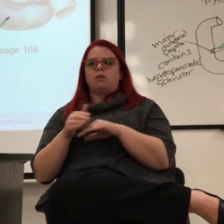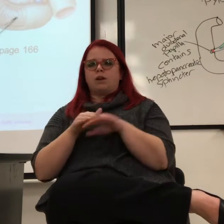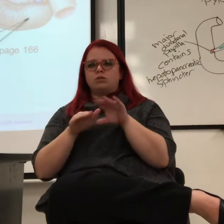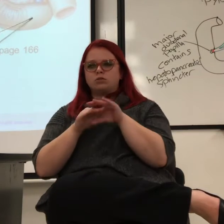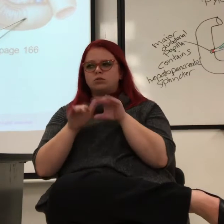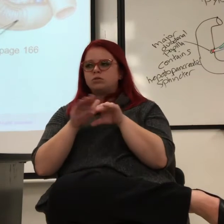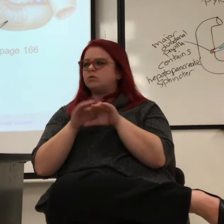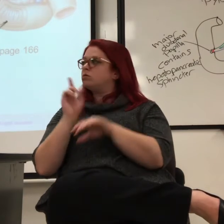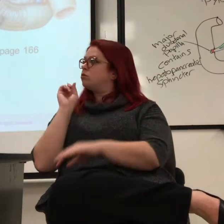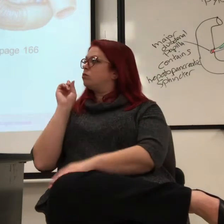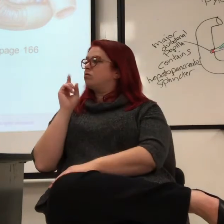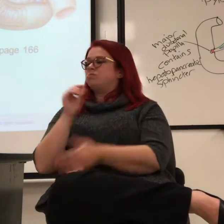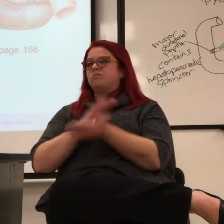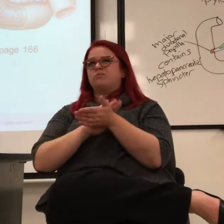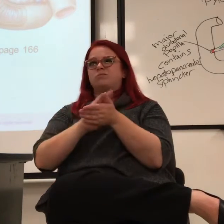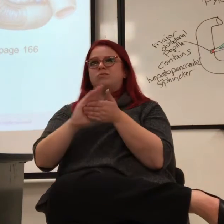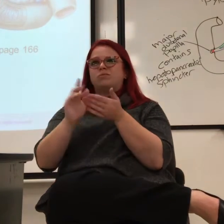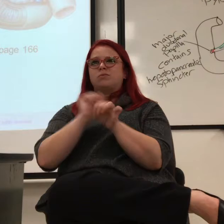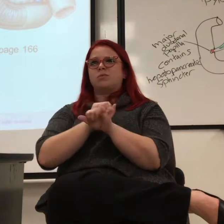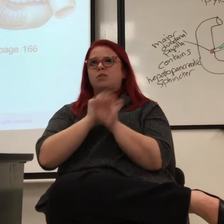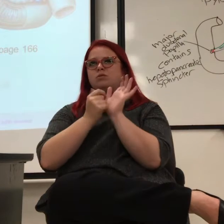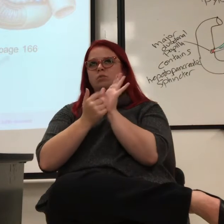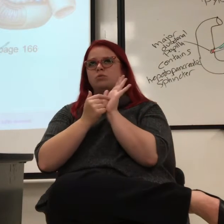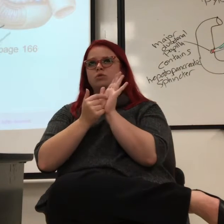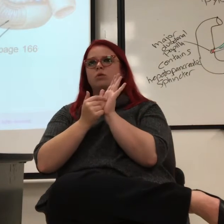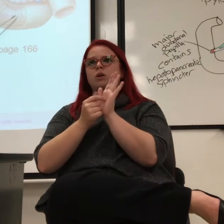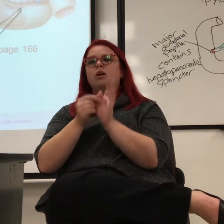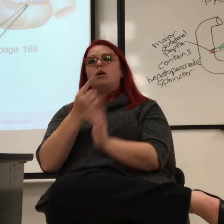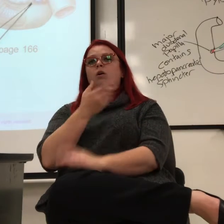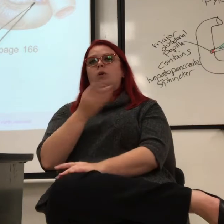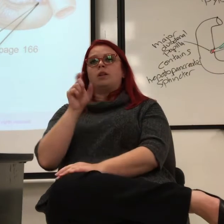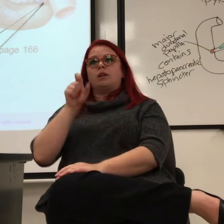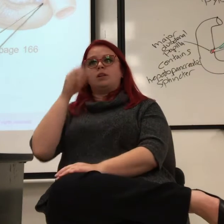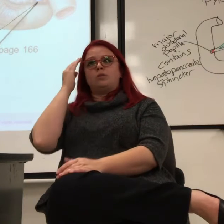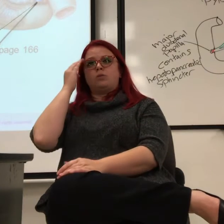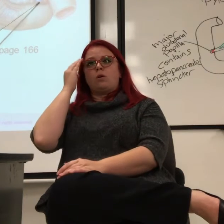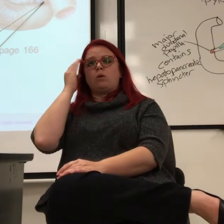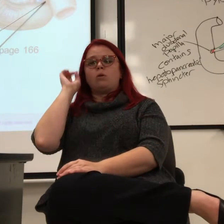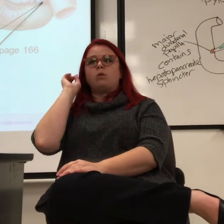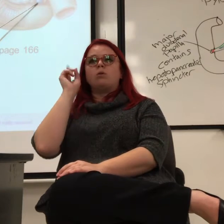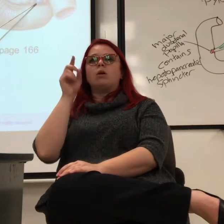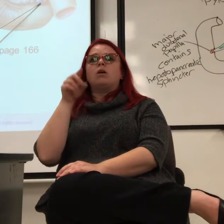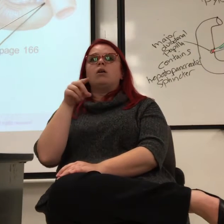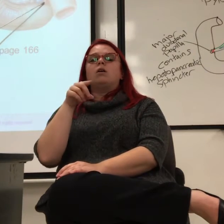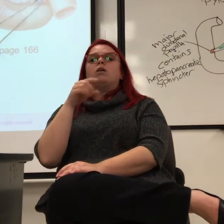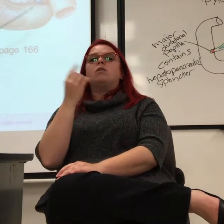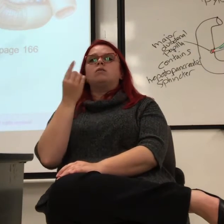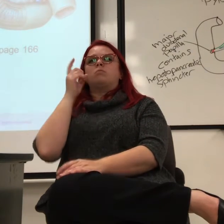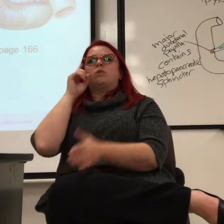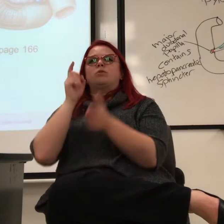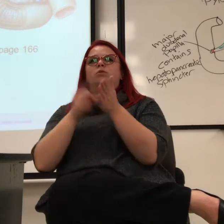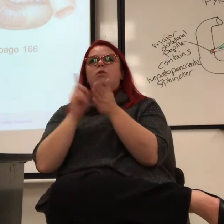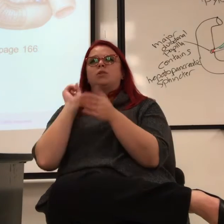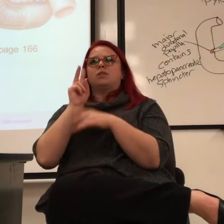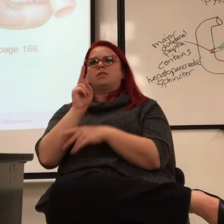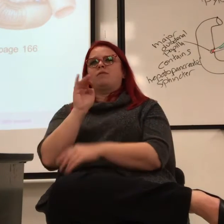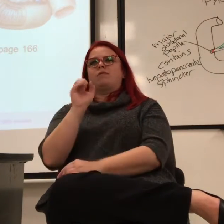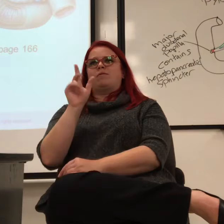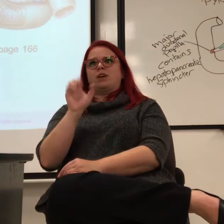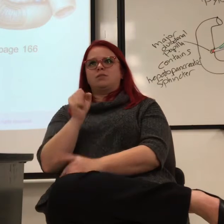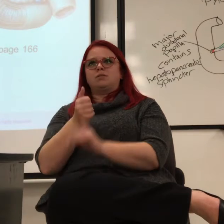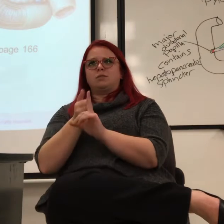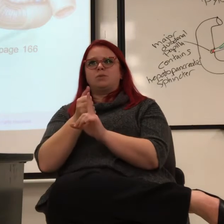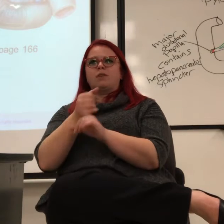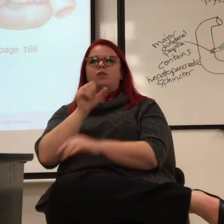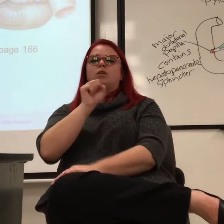Right there, you do a nice job of that. One thing to note, it's a landmark. These vessels are in your study guide. They are the superior mesenteric